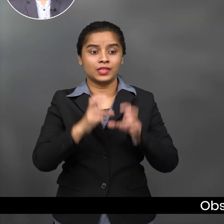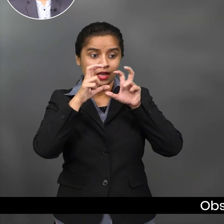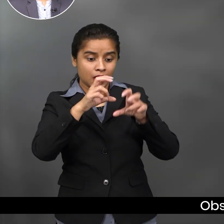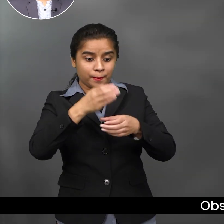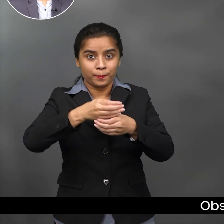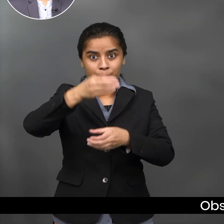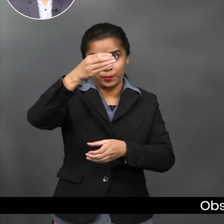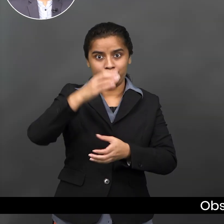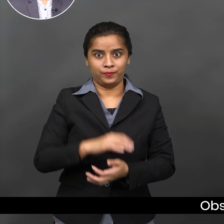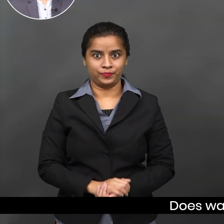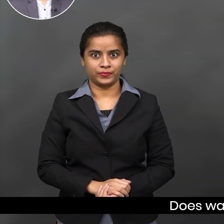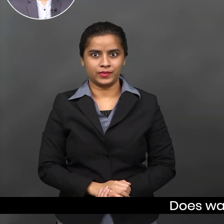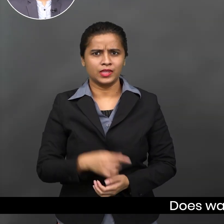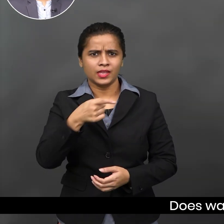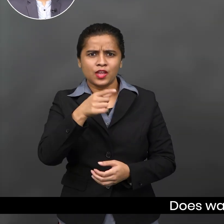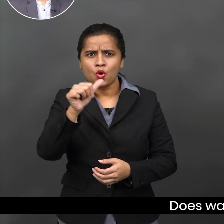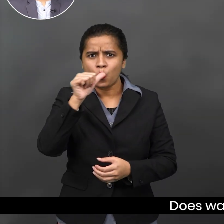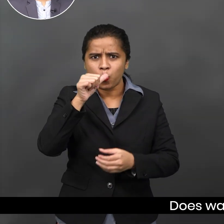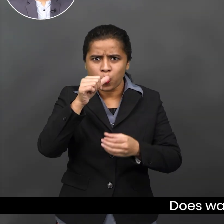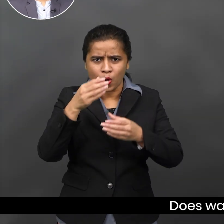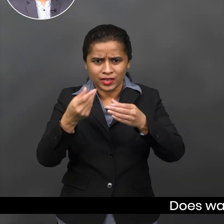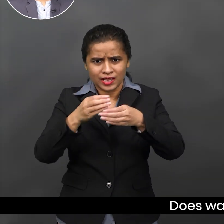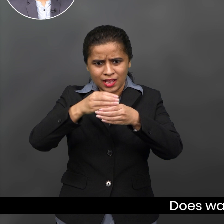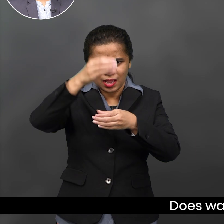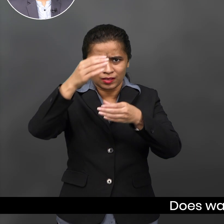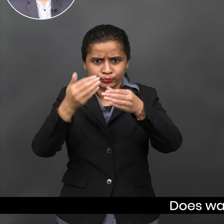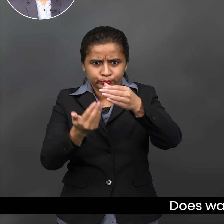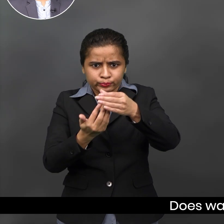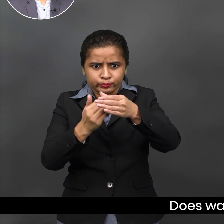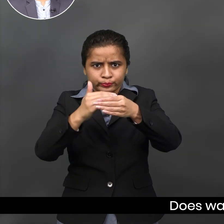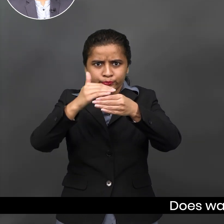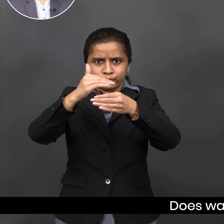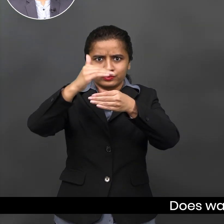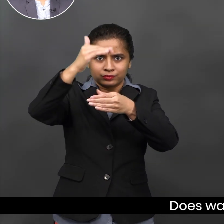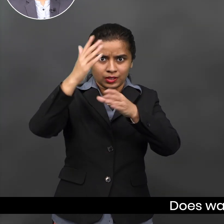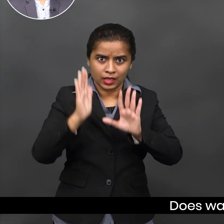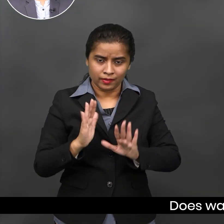Observe the bottle. Does water enter the bottle?